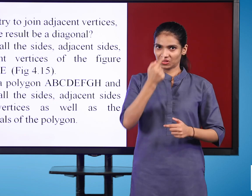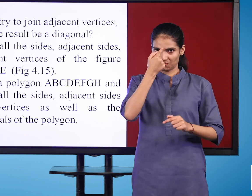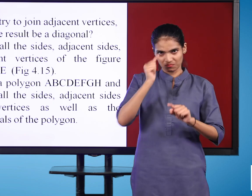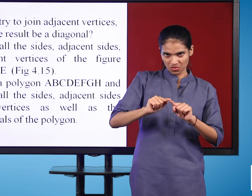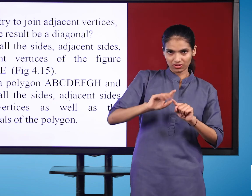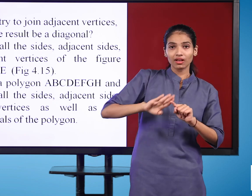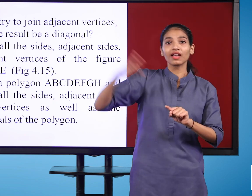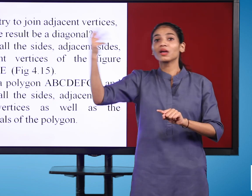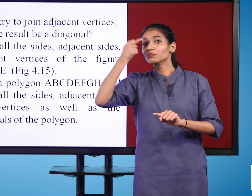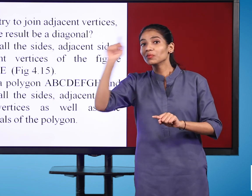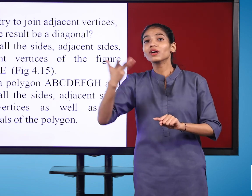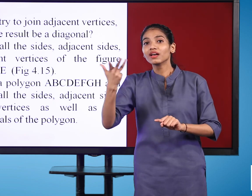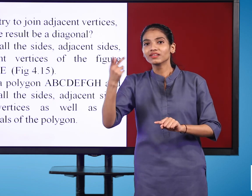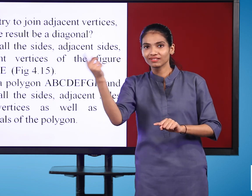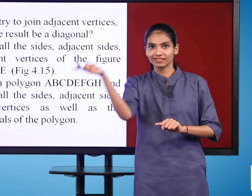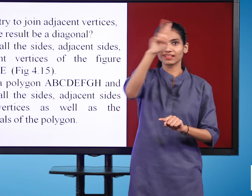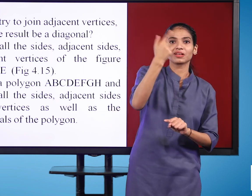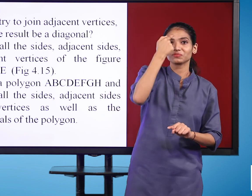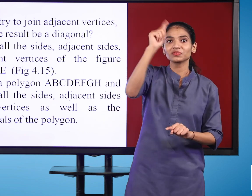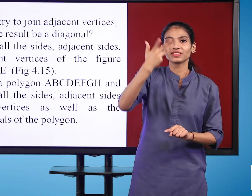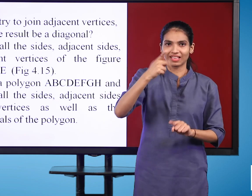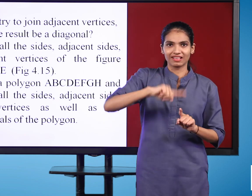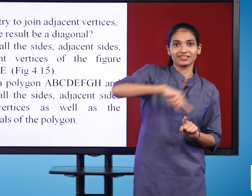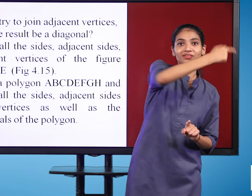as well as the diagonals of the polygon.